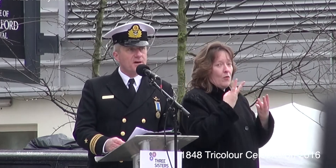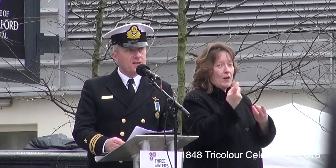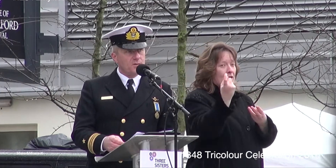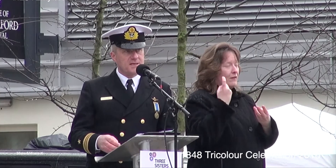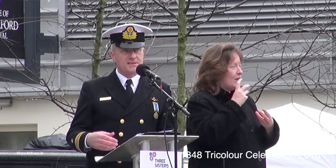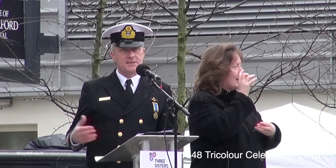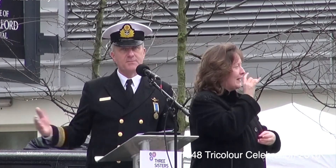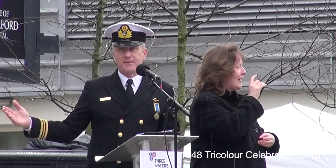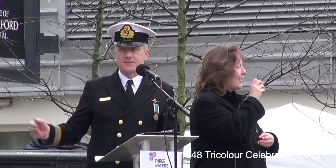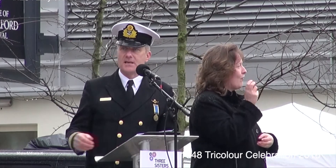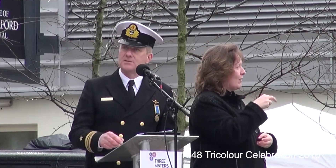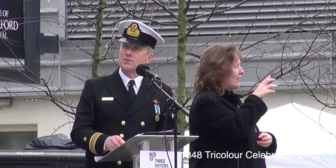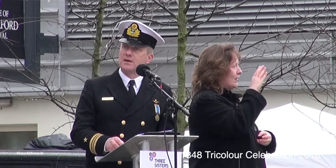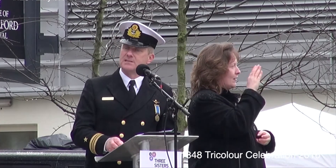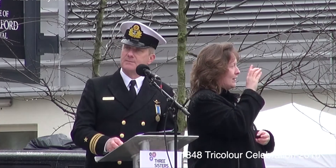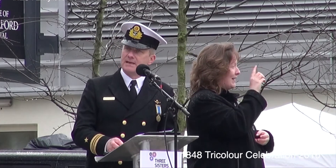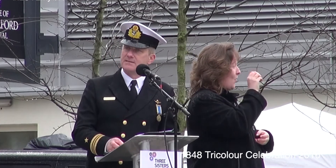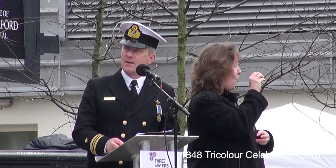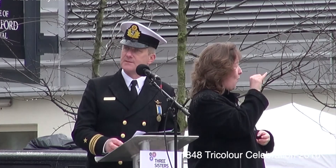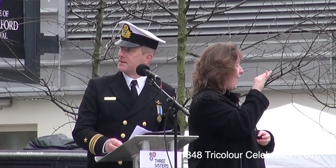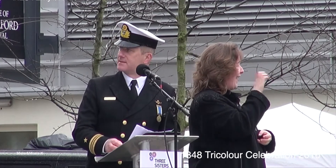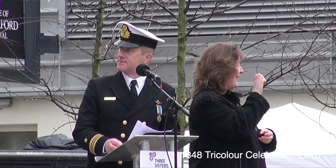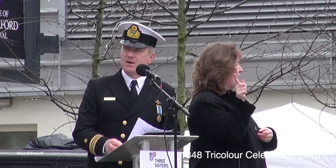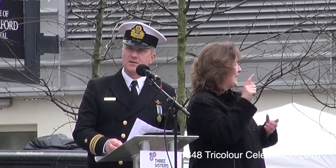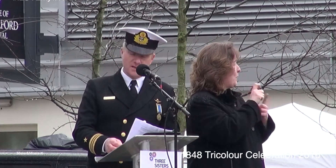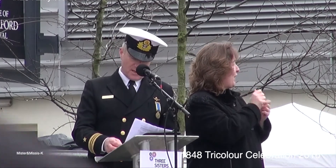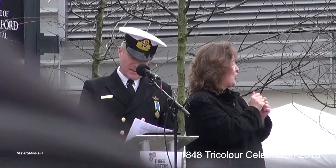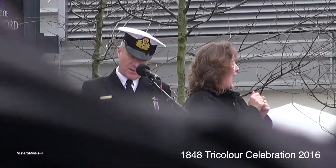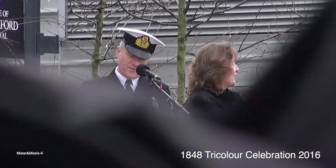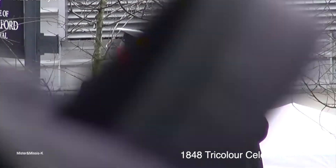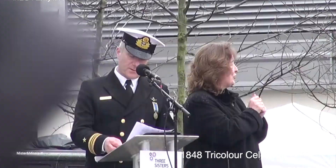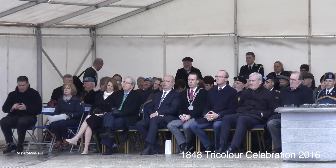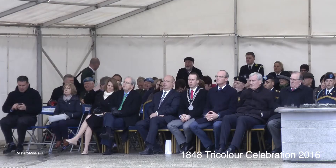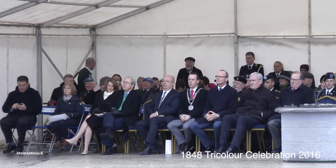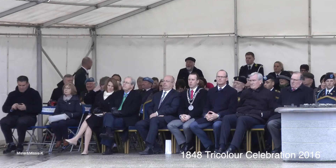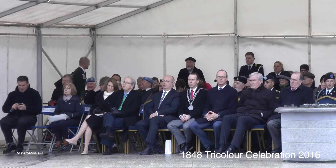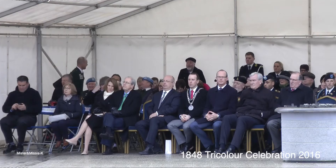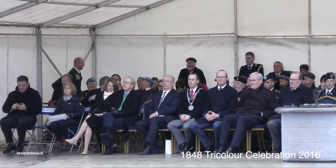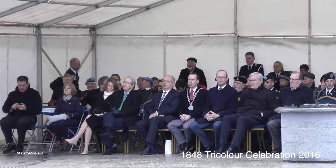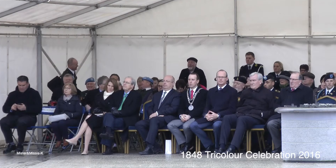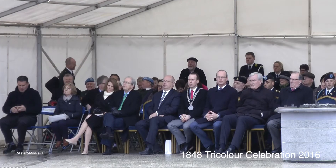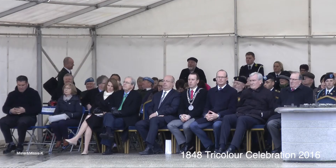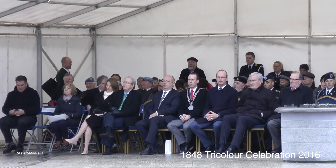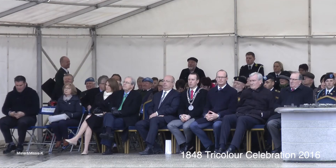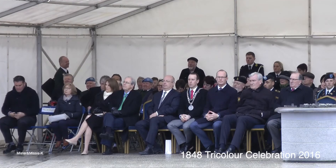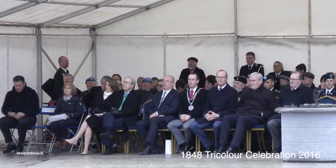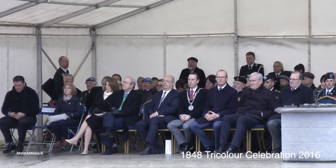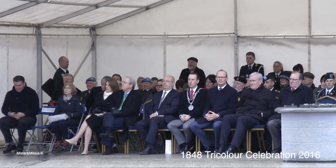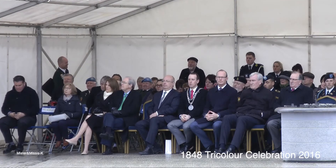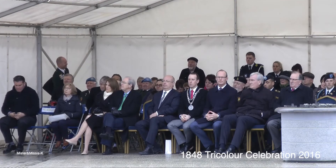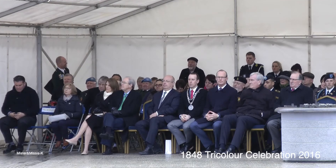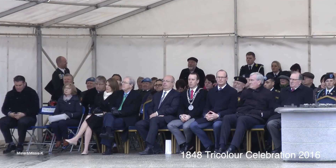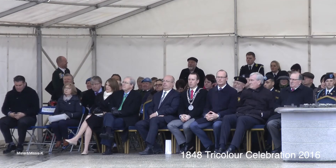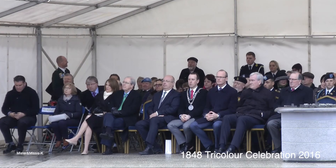Kieran Doyle, who's actually the professional actor who actually plays Thomas Francis Meagher, to come forward and read an extract from Meagher's